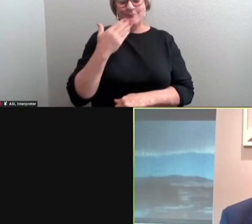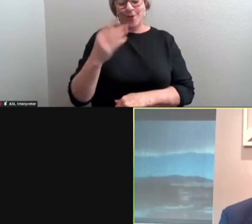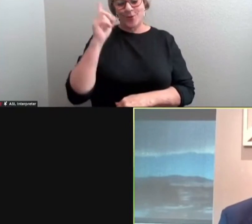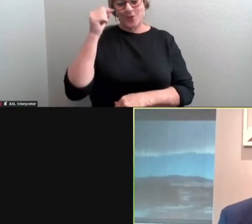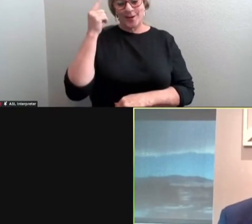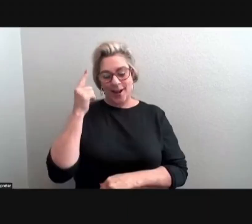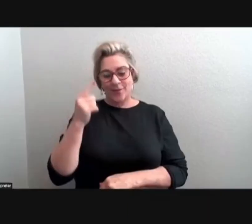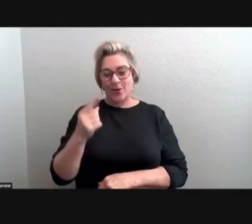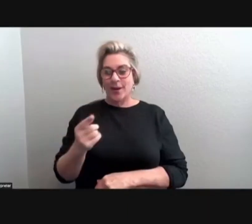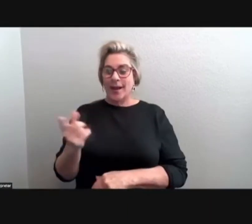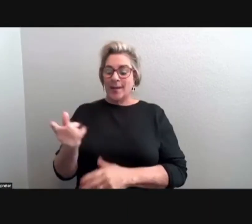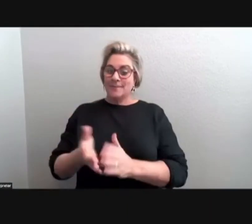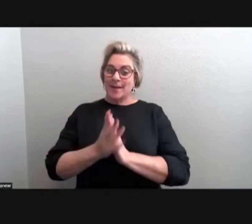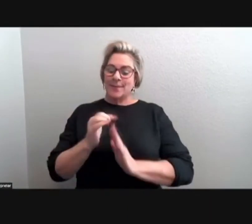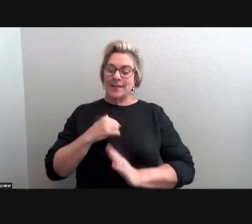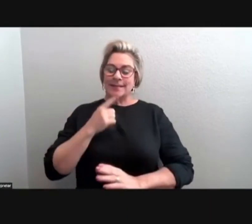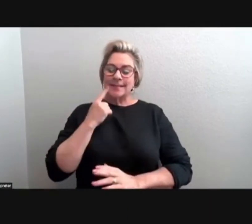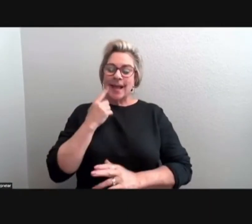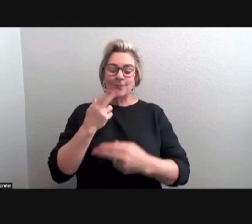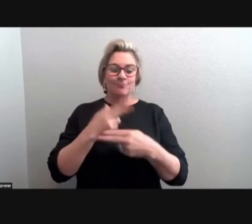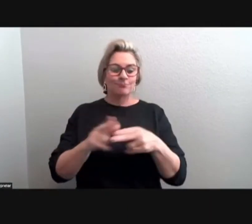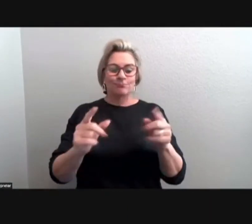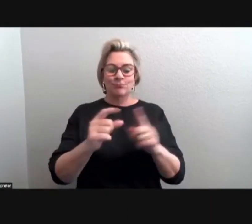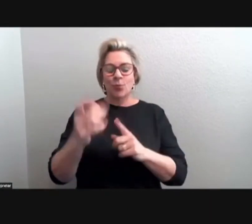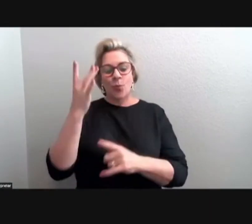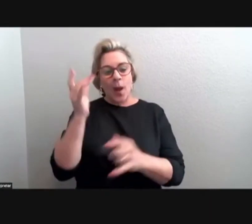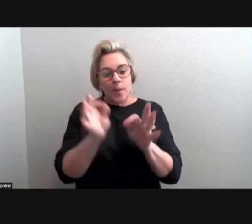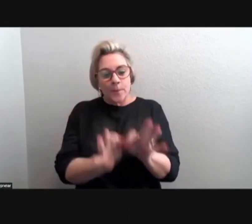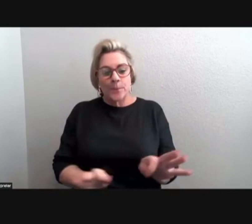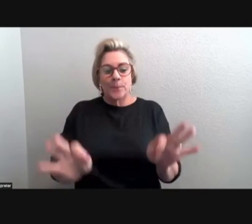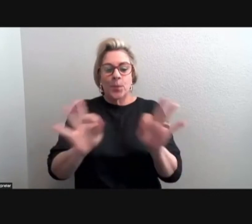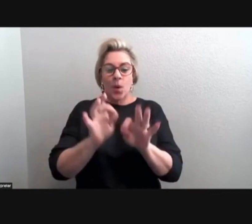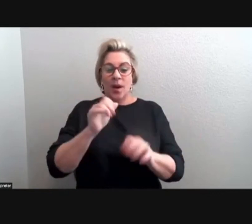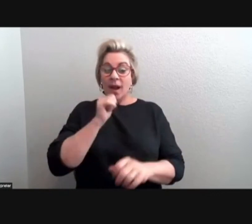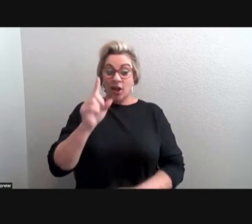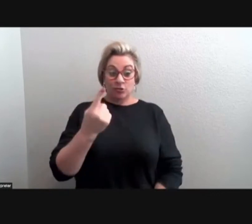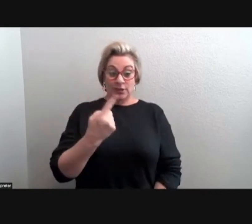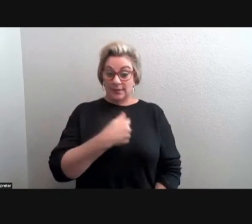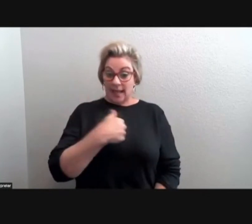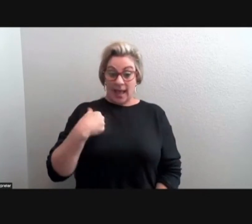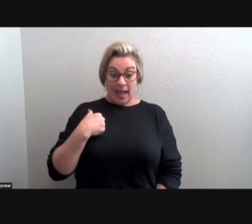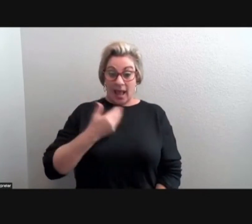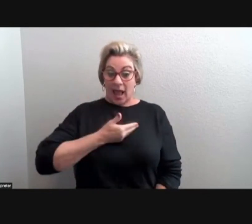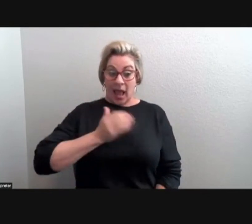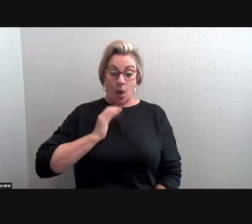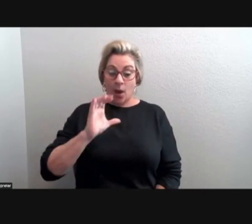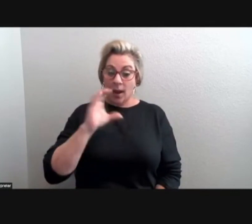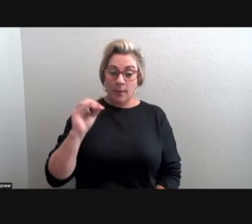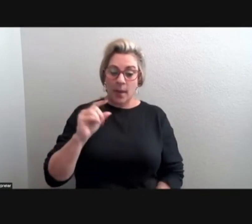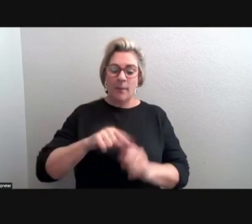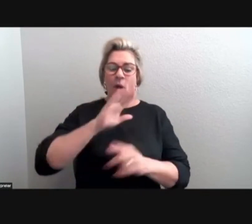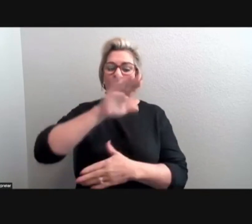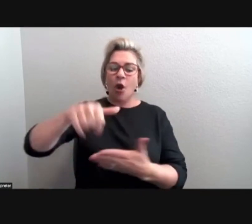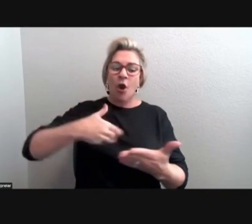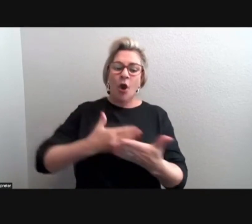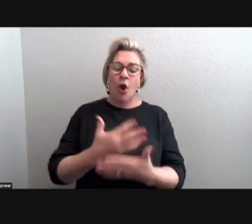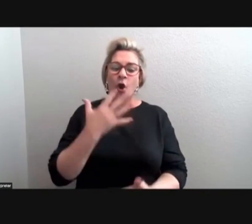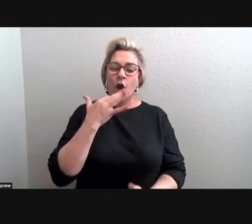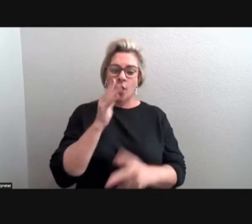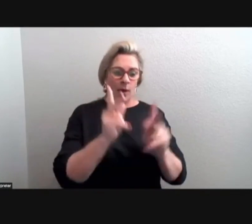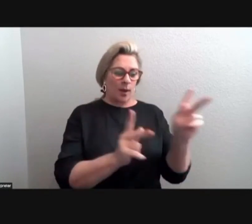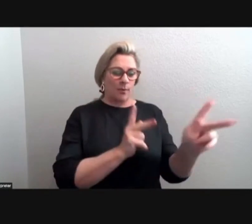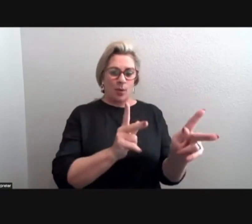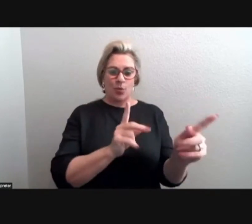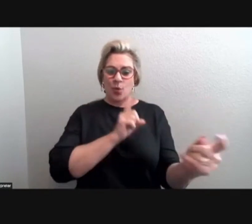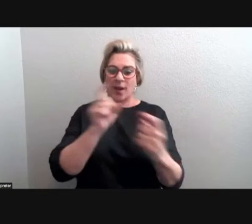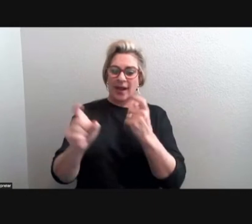me if I would say a couple of words about why it's important for not only Ball Corporation, but all of Colorado to be giving back to the community here.